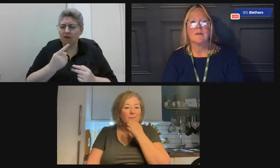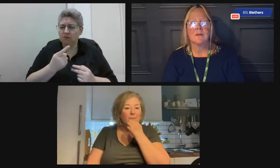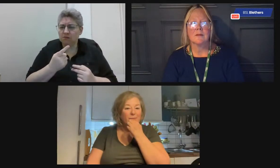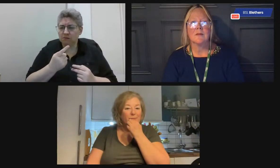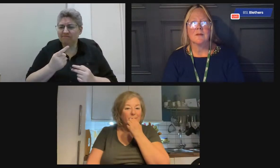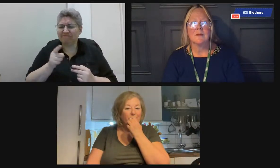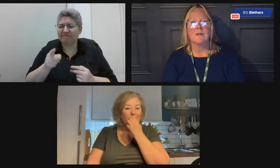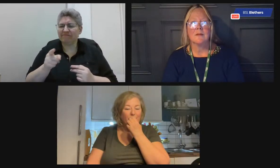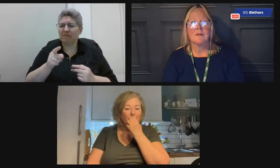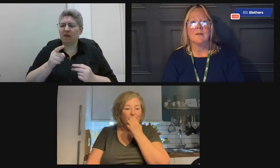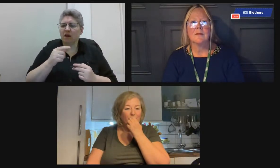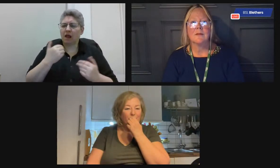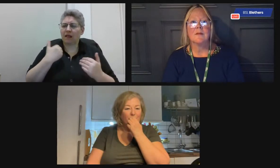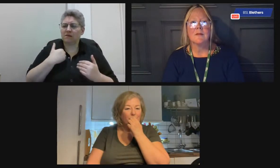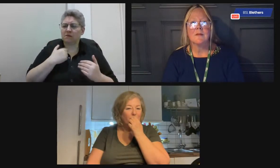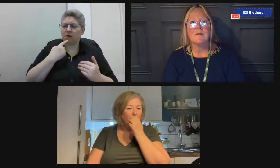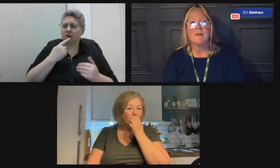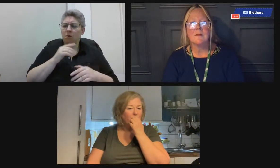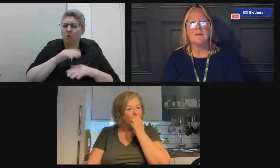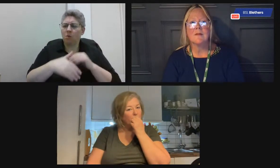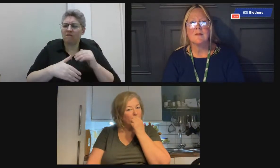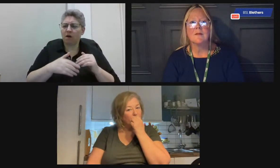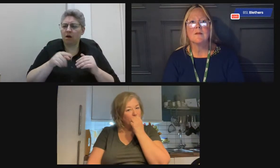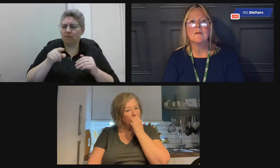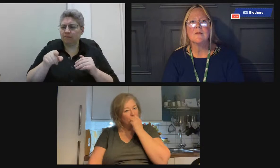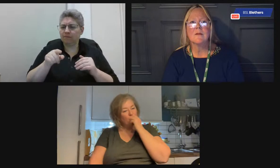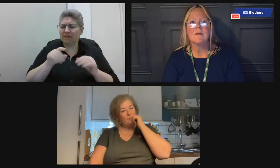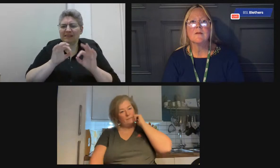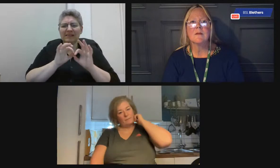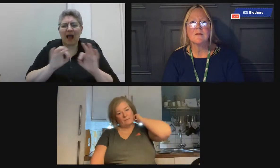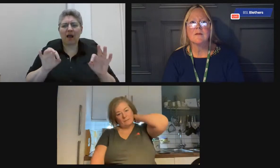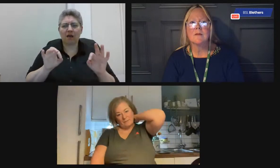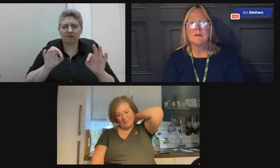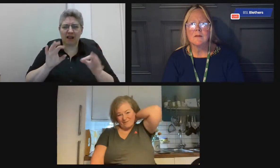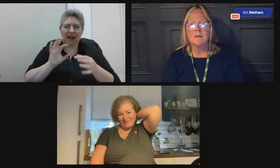lucky. Thank you so much. We've got another question coming in.